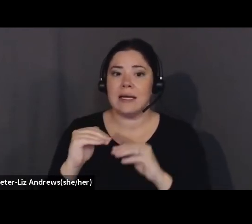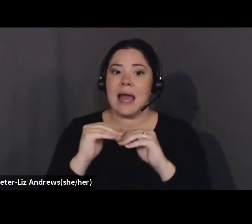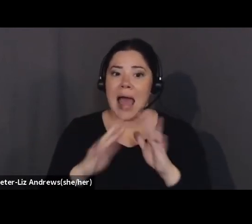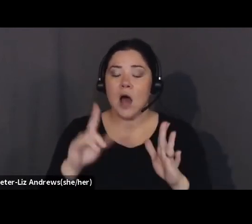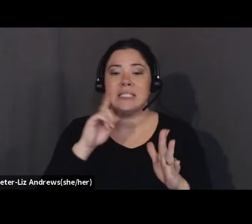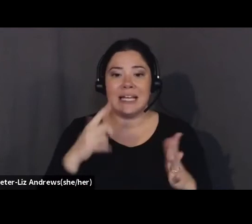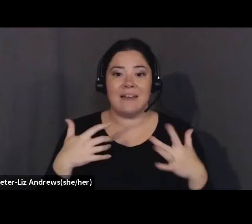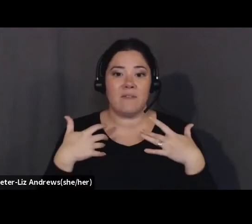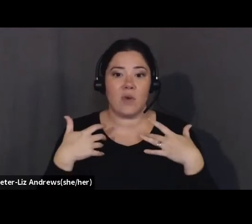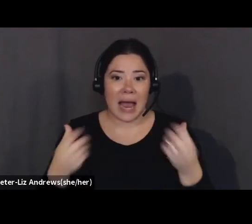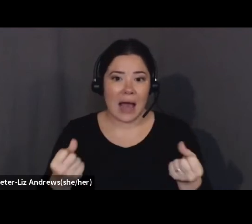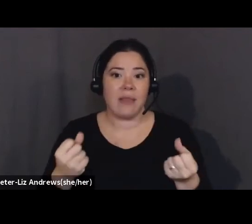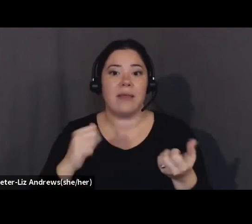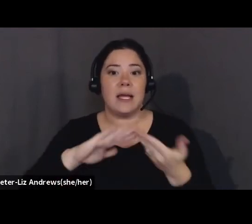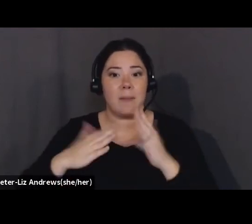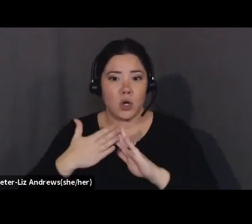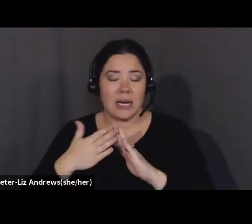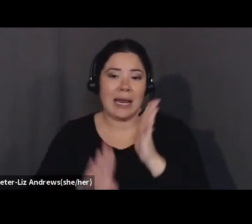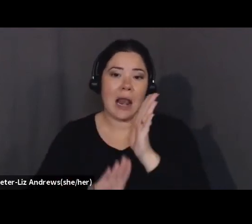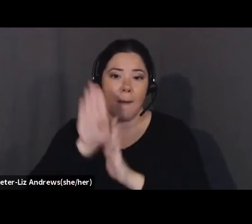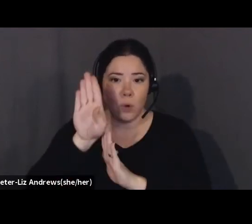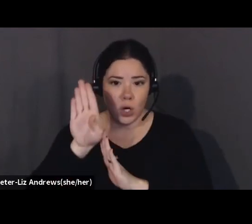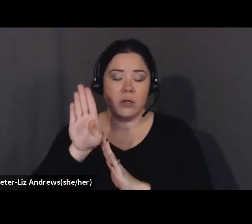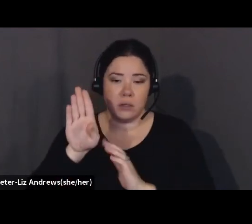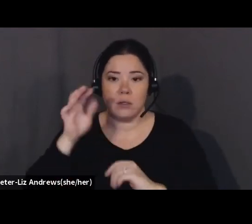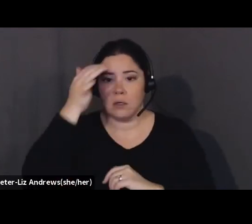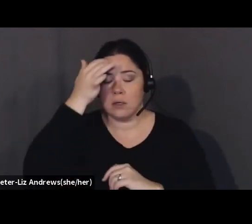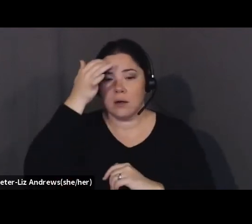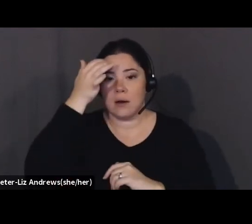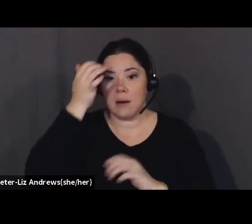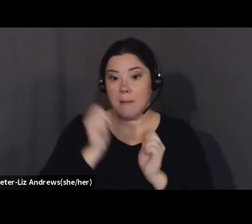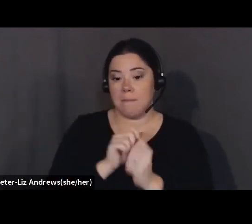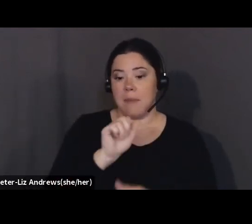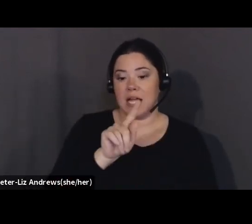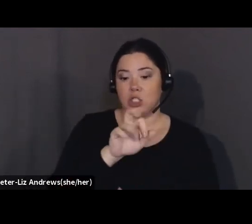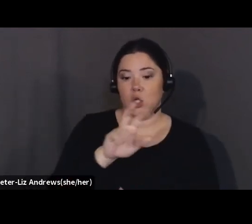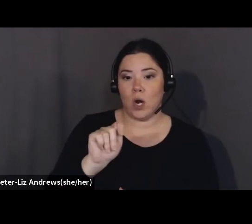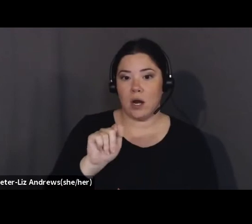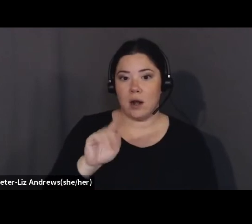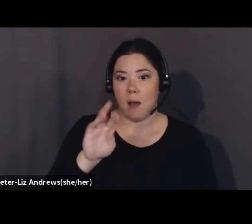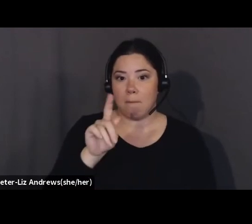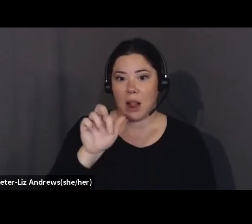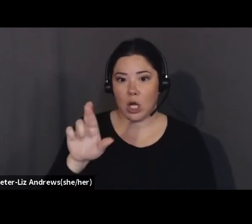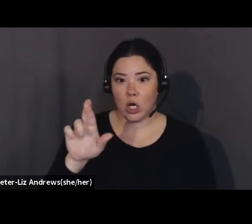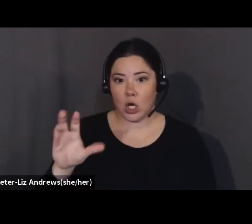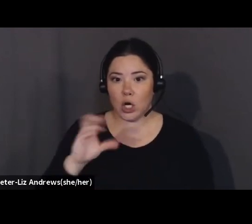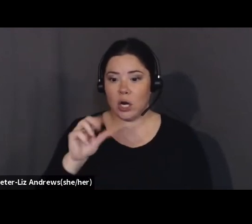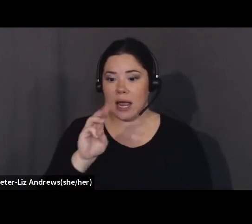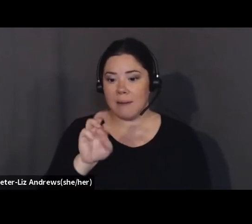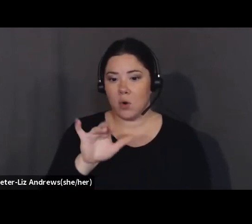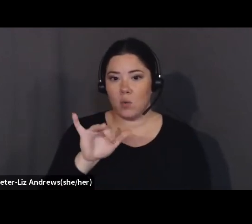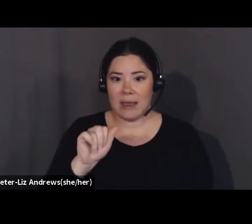Upward Mobility by Stuart Butler and Maria Cabello. And one of their primary recommendations was